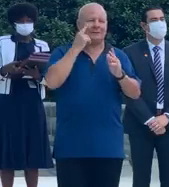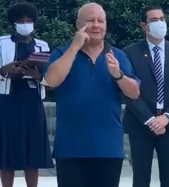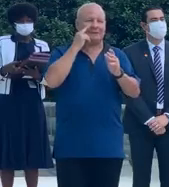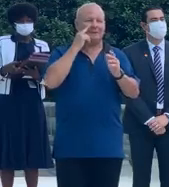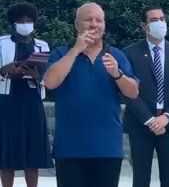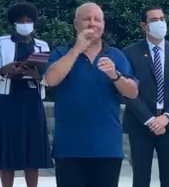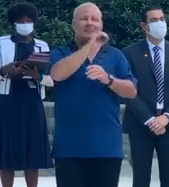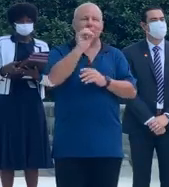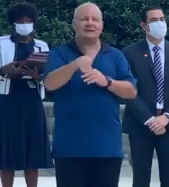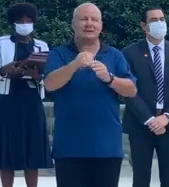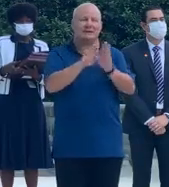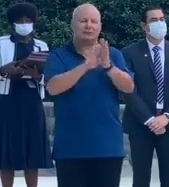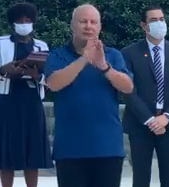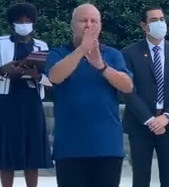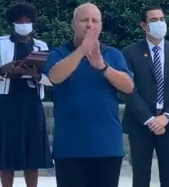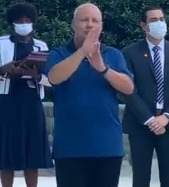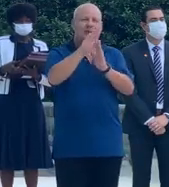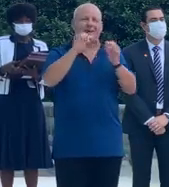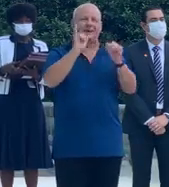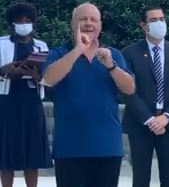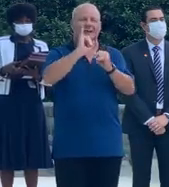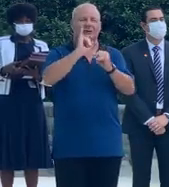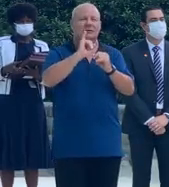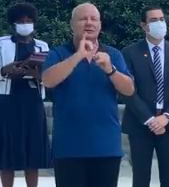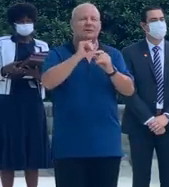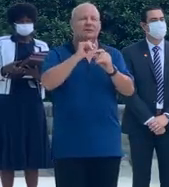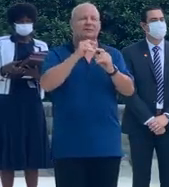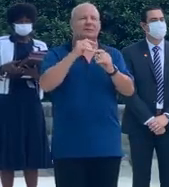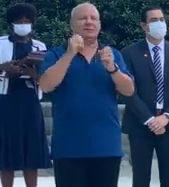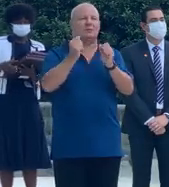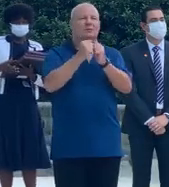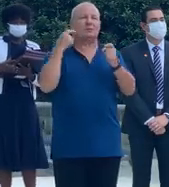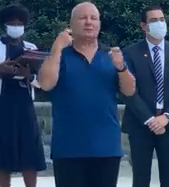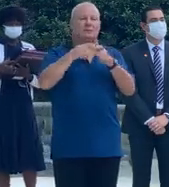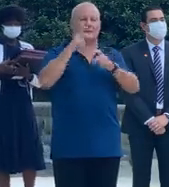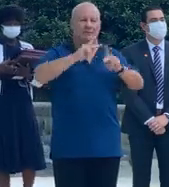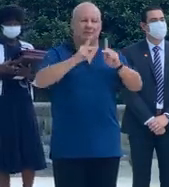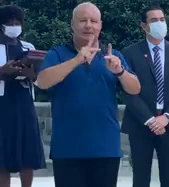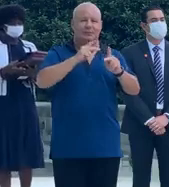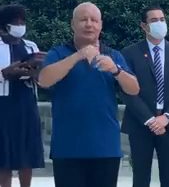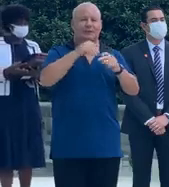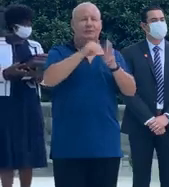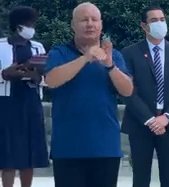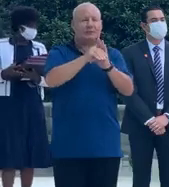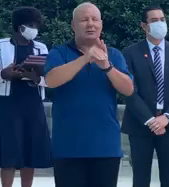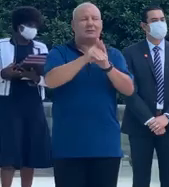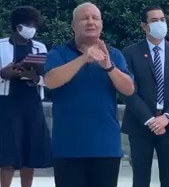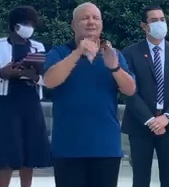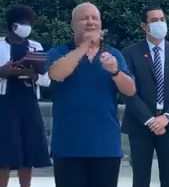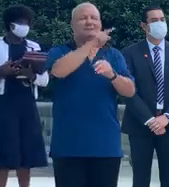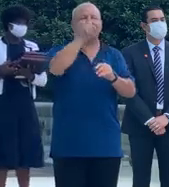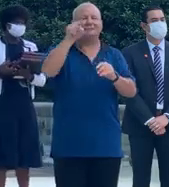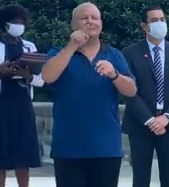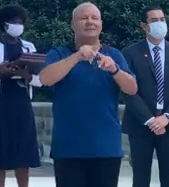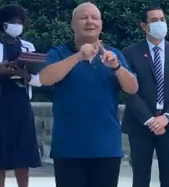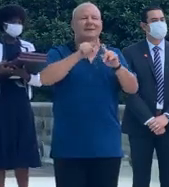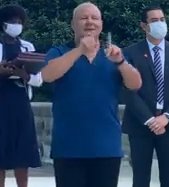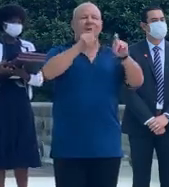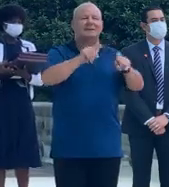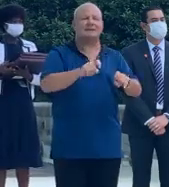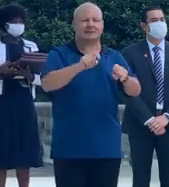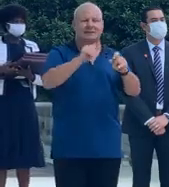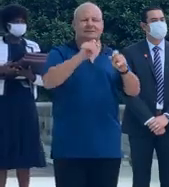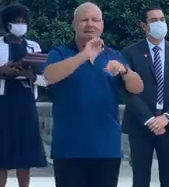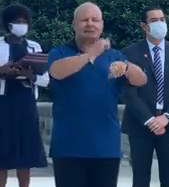of infection among Hispanic people in the New Orleans area at our community testing sites, we knew we had to do